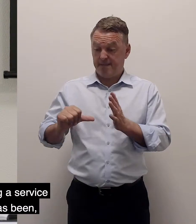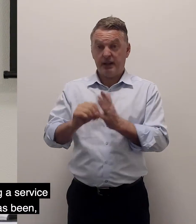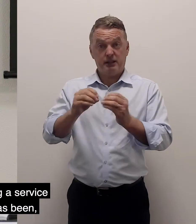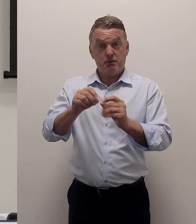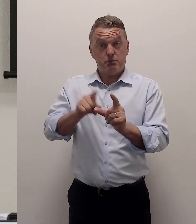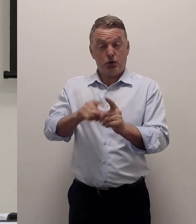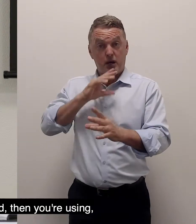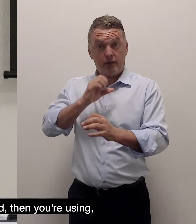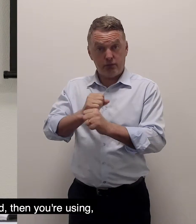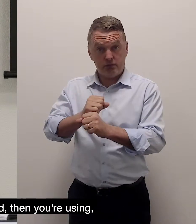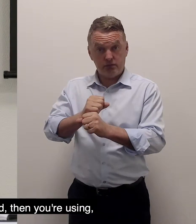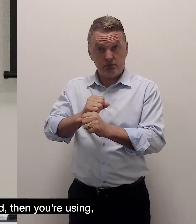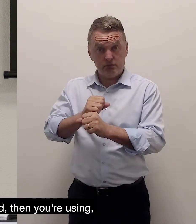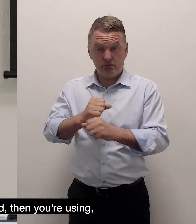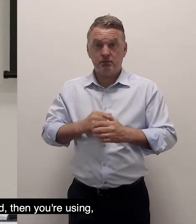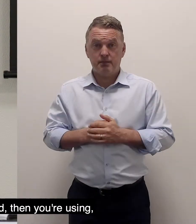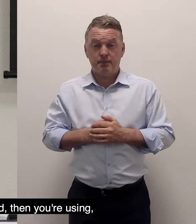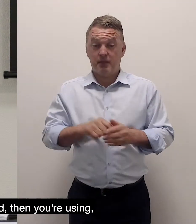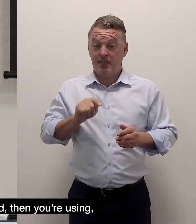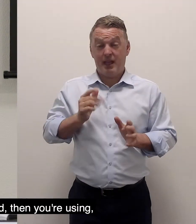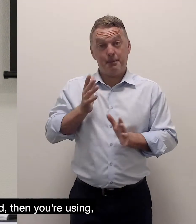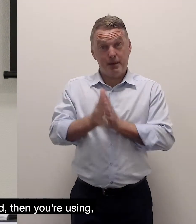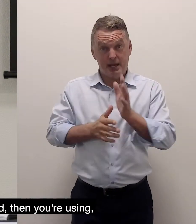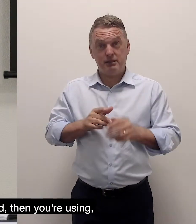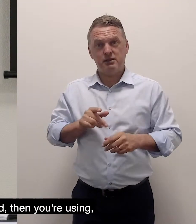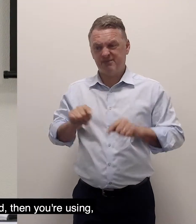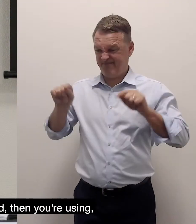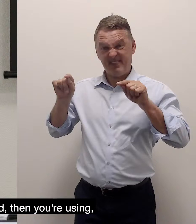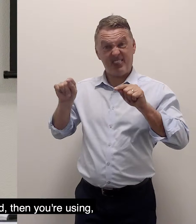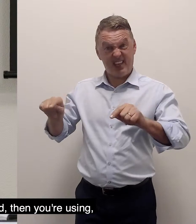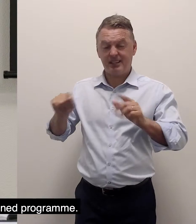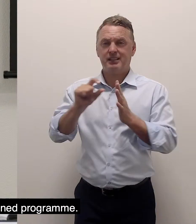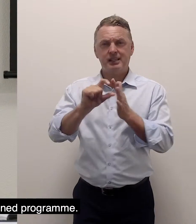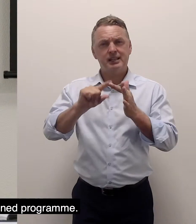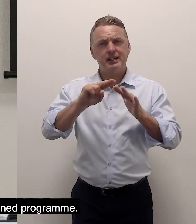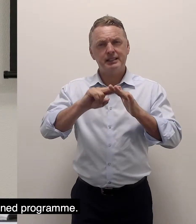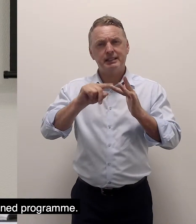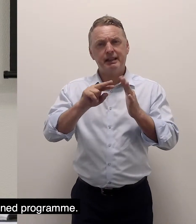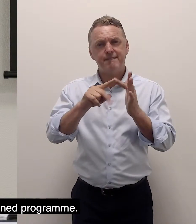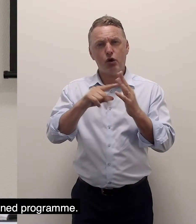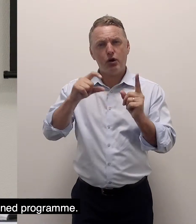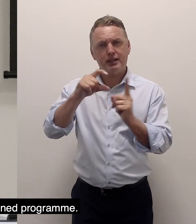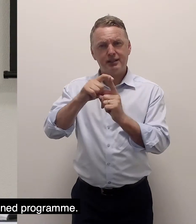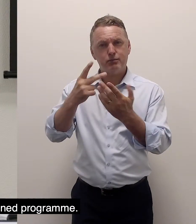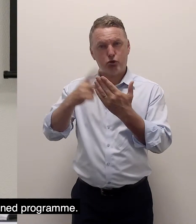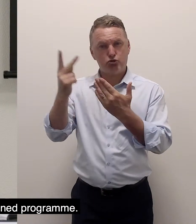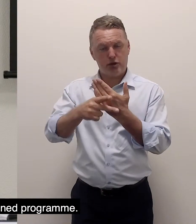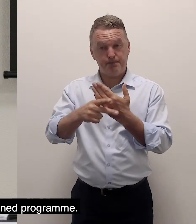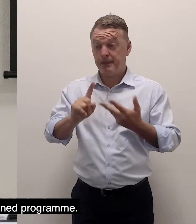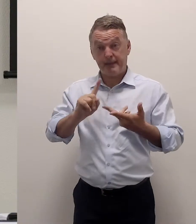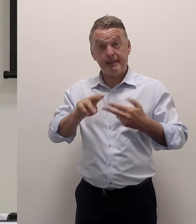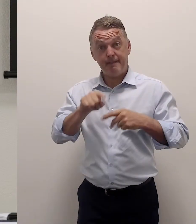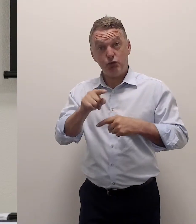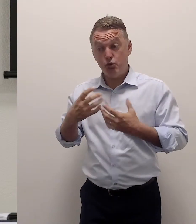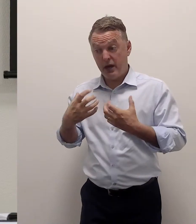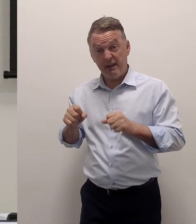service now that has been, say, government funded, then you're using what they call a defined